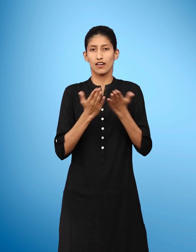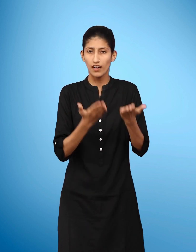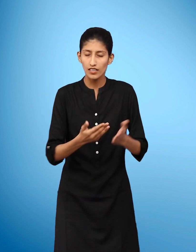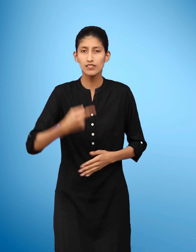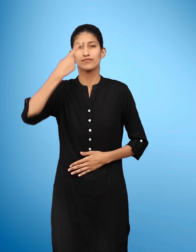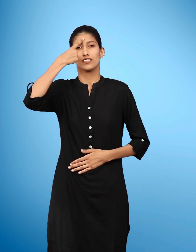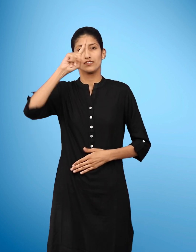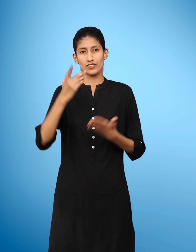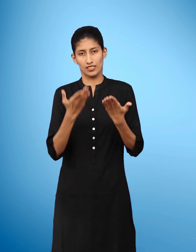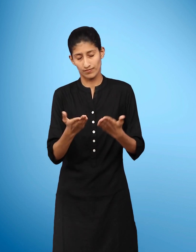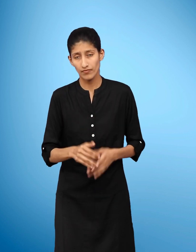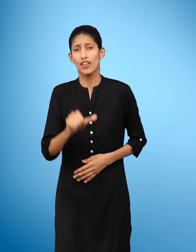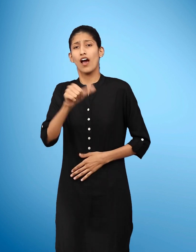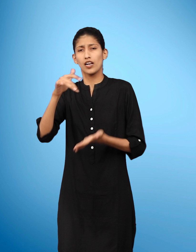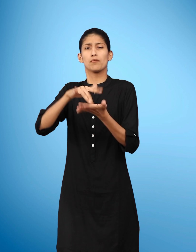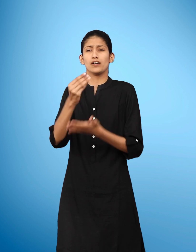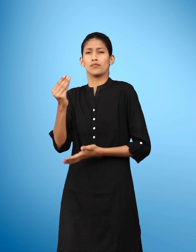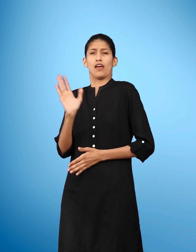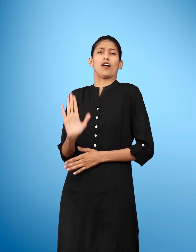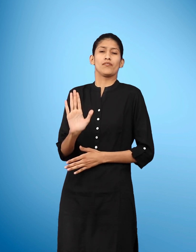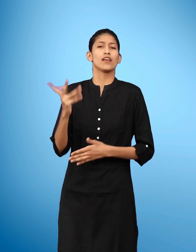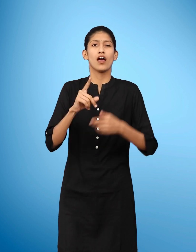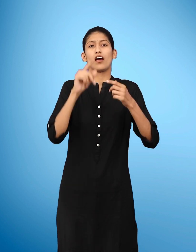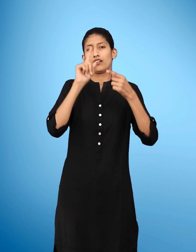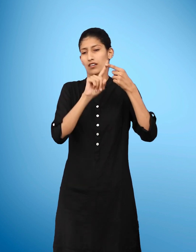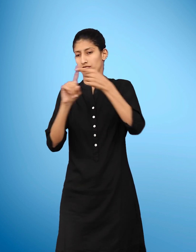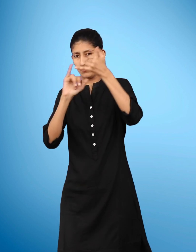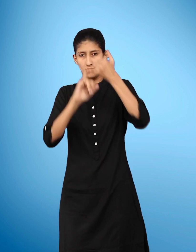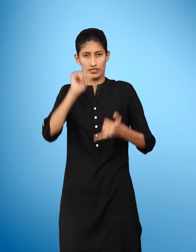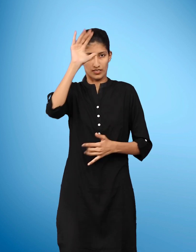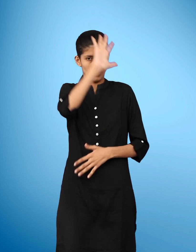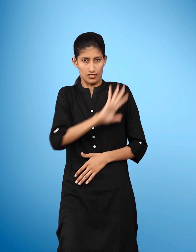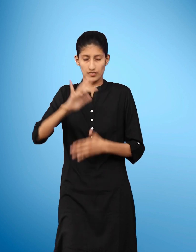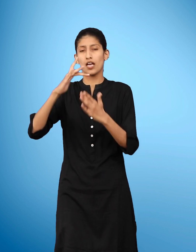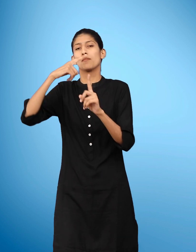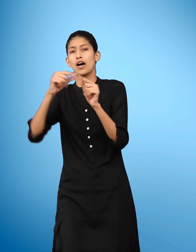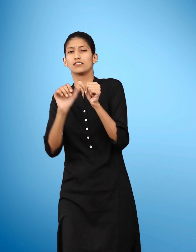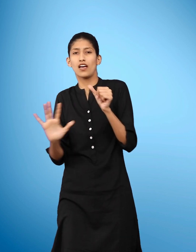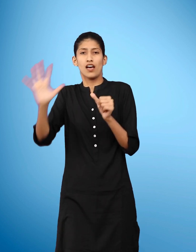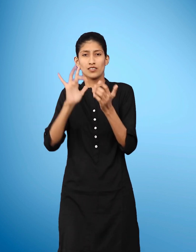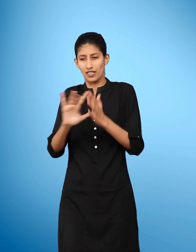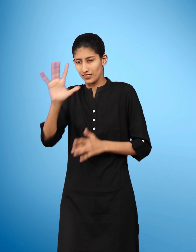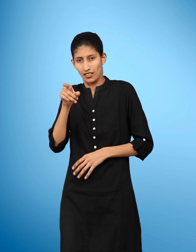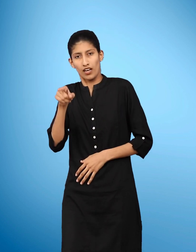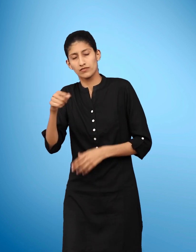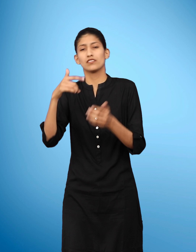Myanmar, Thailand, and other parts of Southeast Asia, including Indonesia.